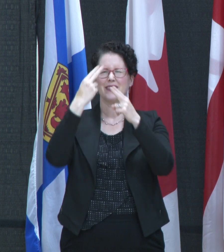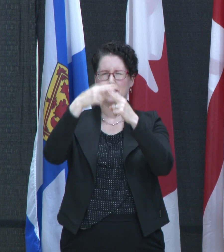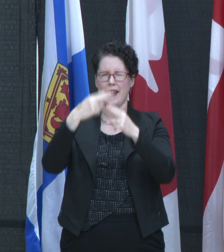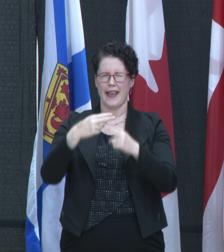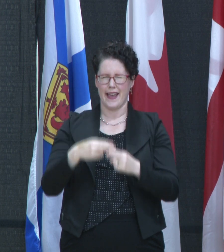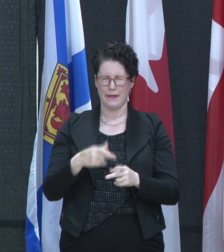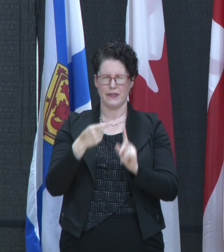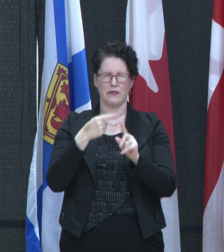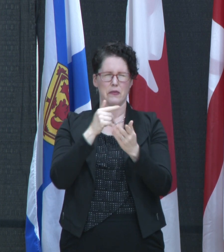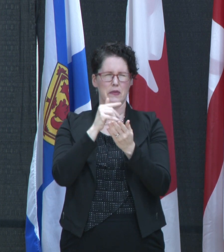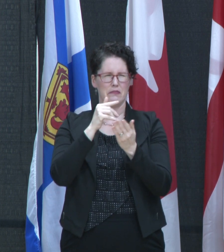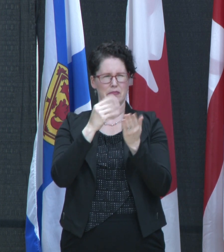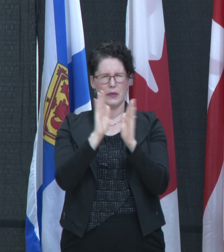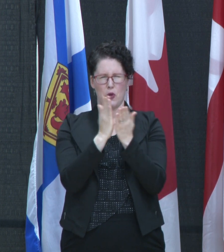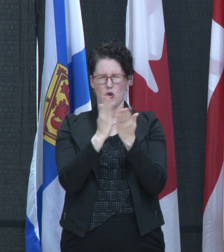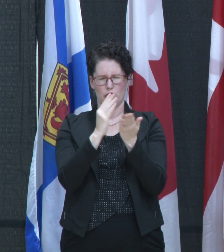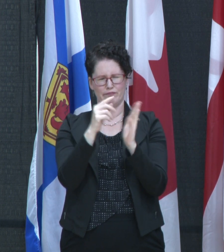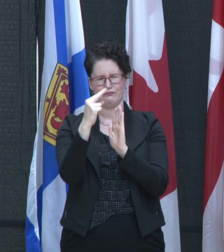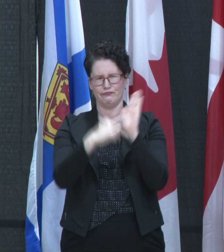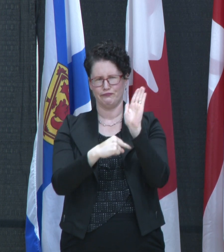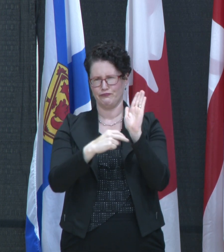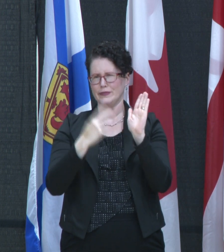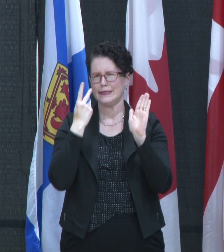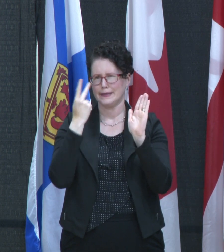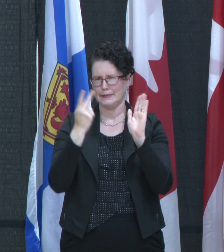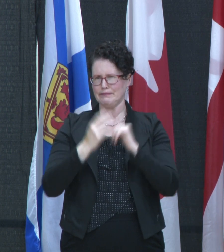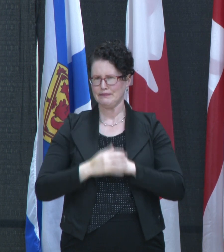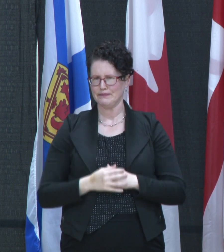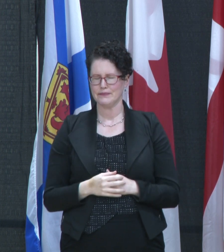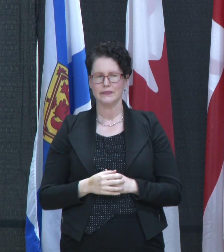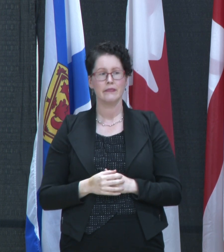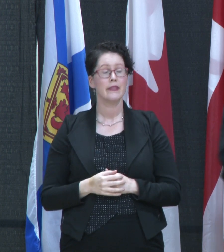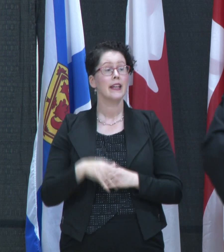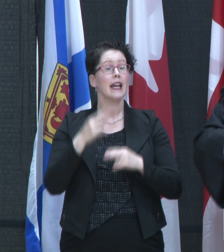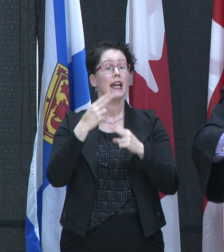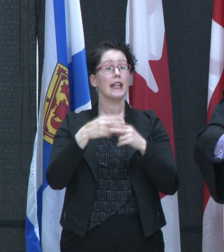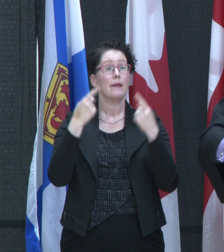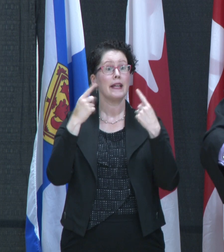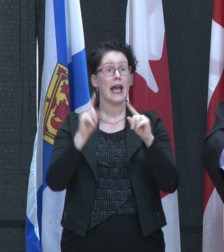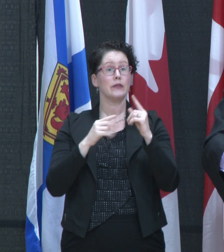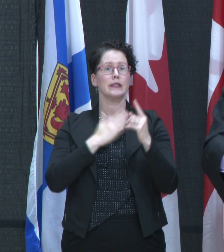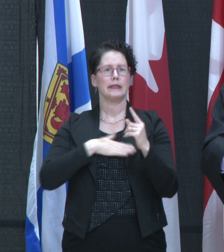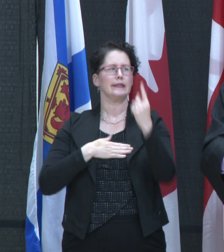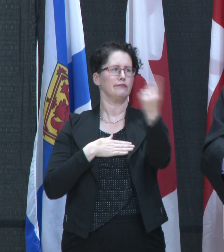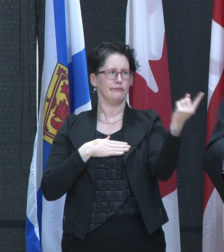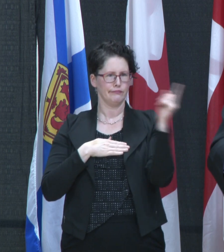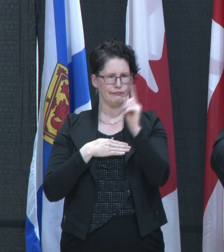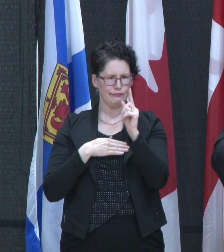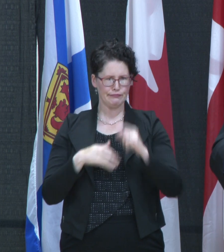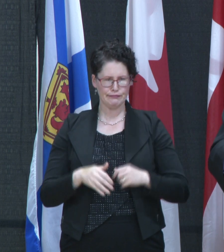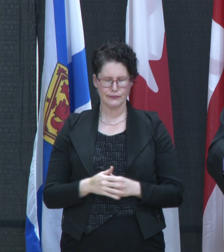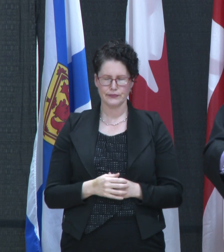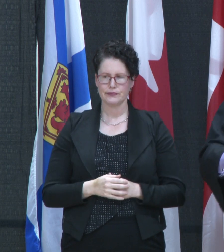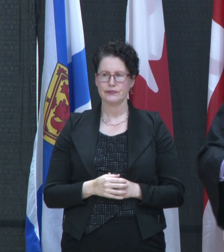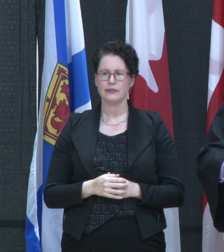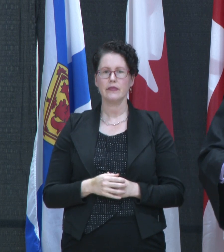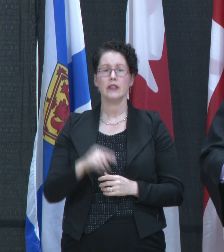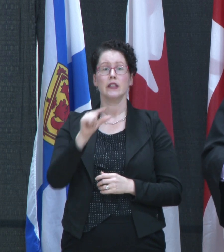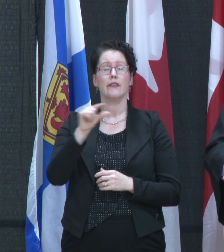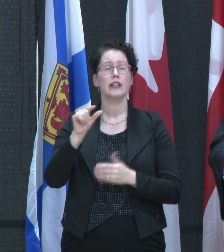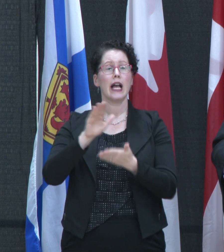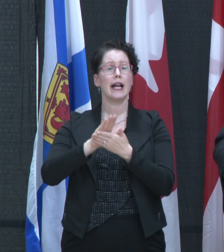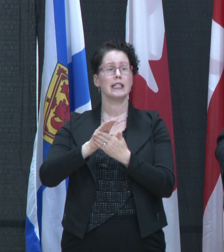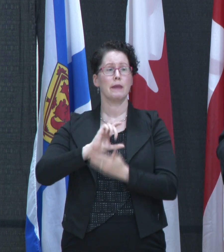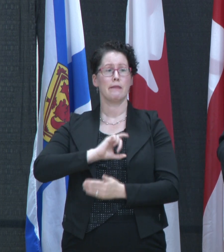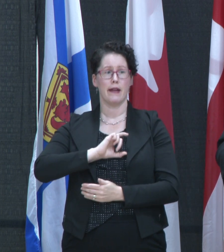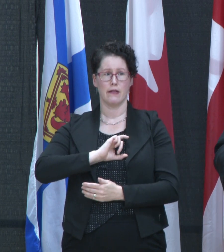each graduate come forward to the stage as his or her name is answered or announced. The Governor General's Academic Medal. I